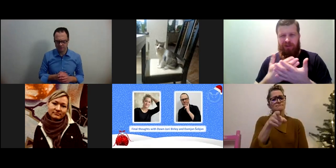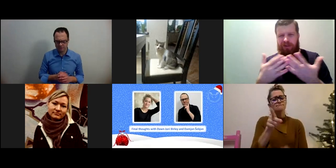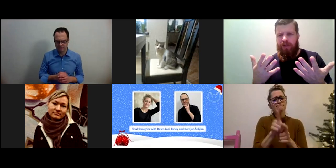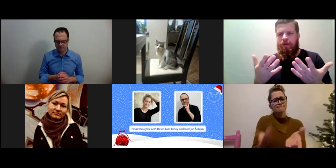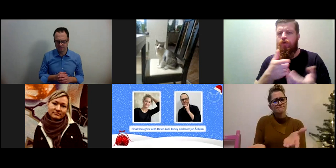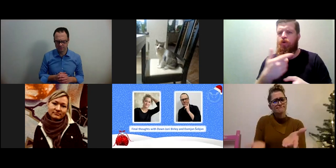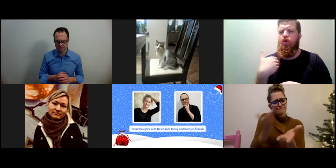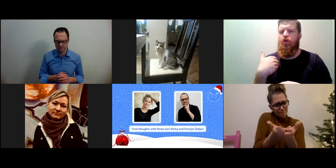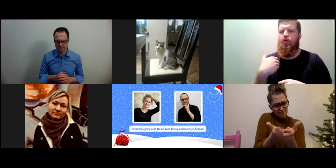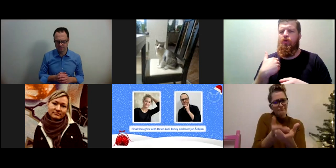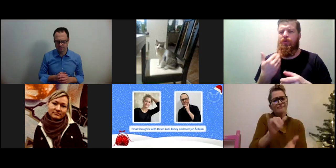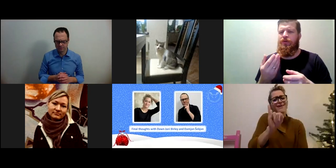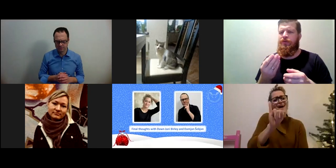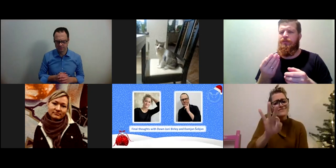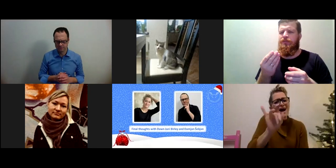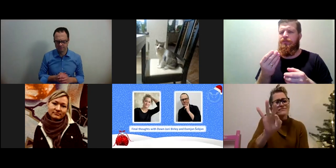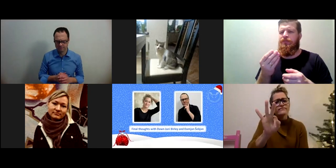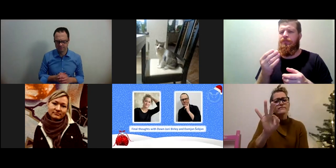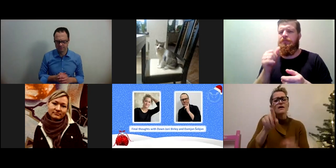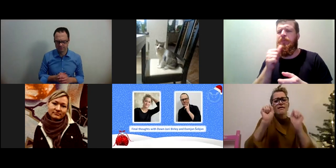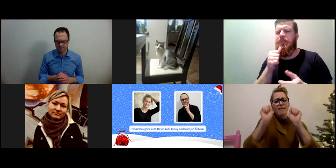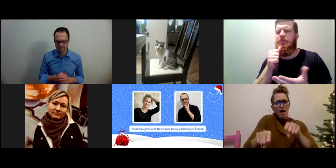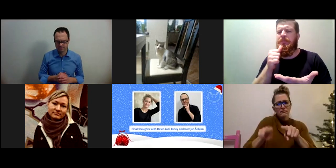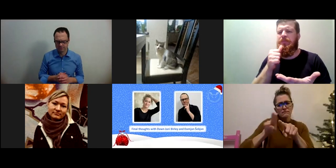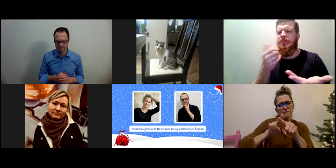But I'm also curious about your personal